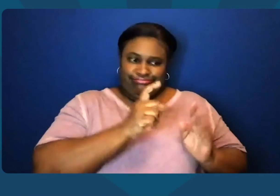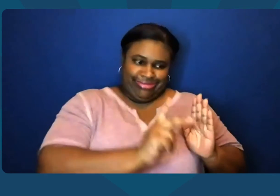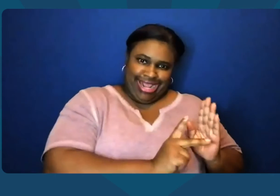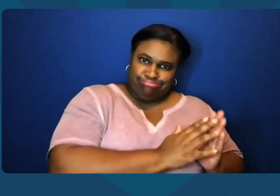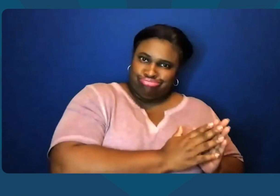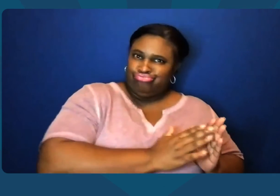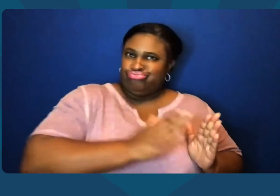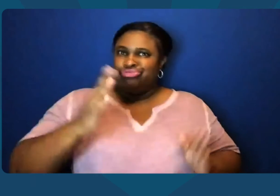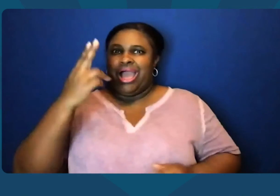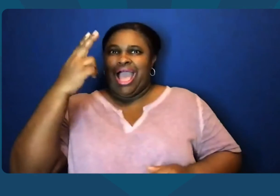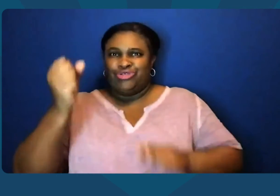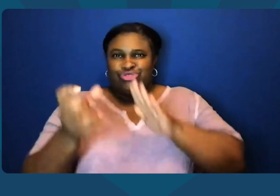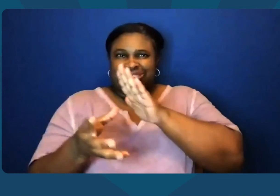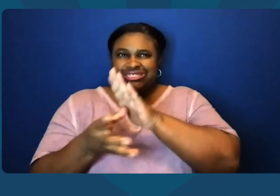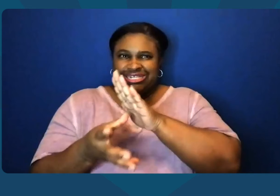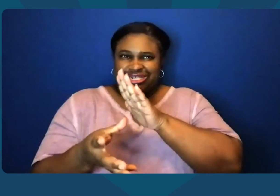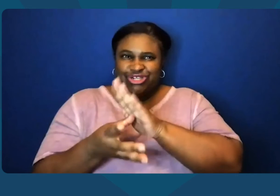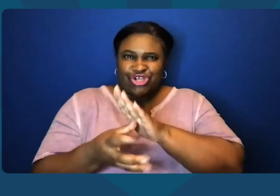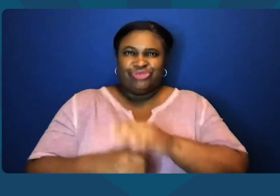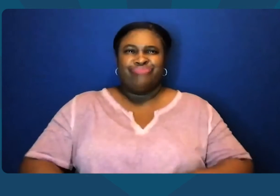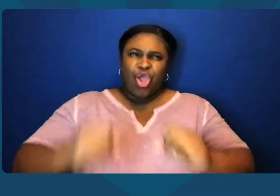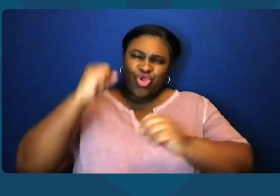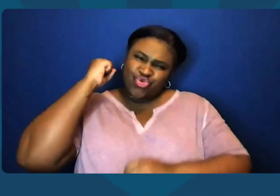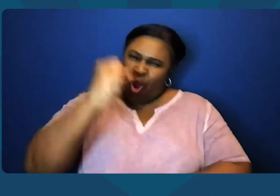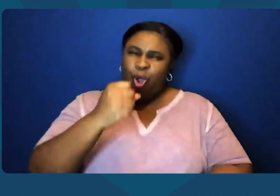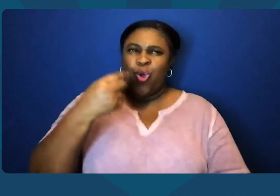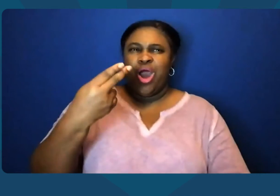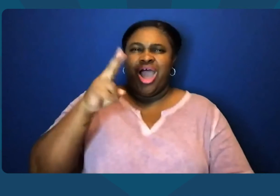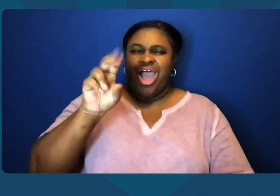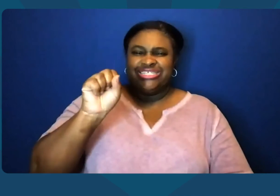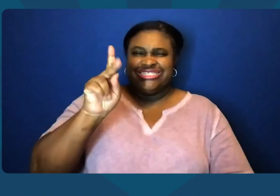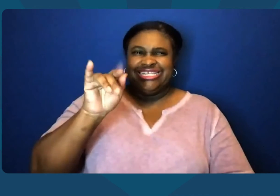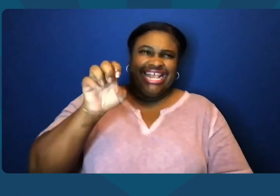senior year. Go Huskies!